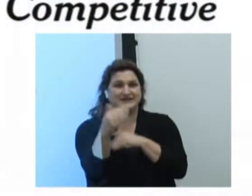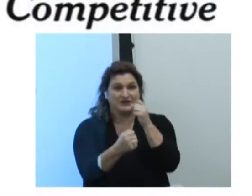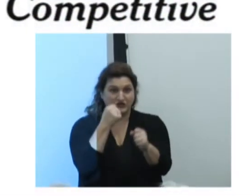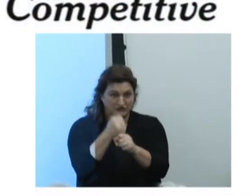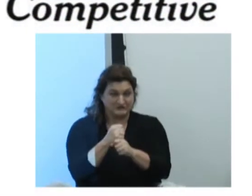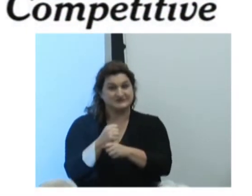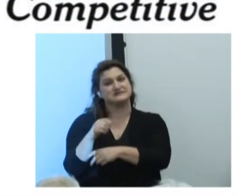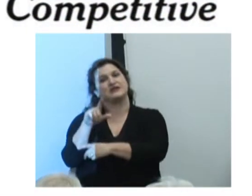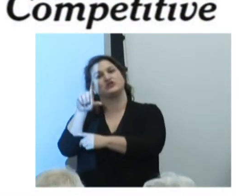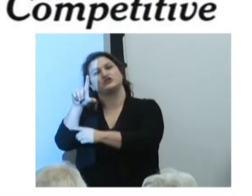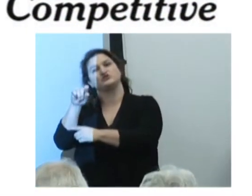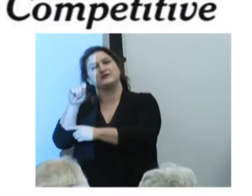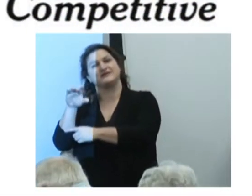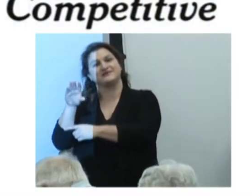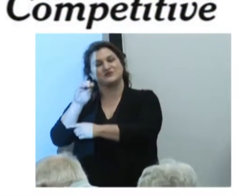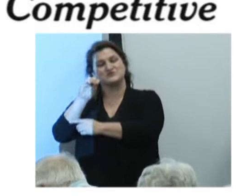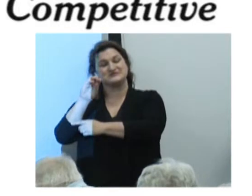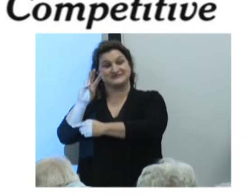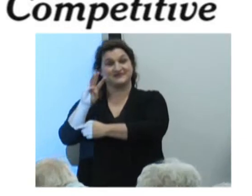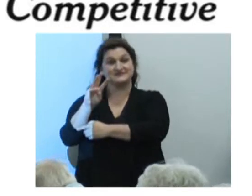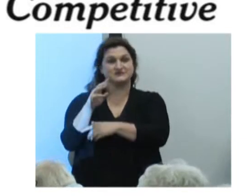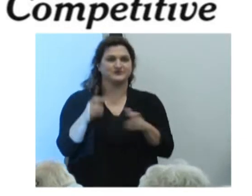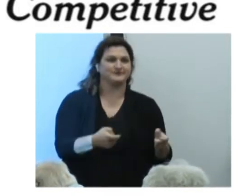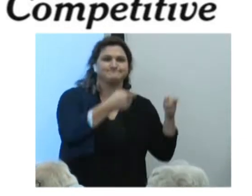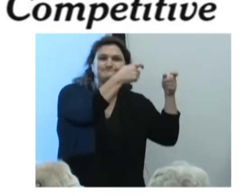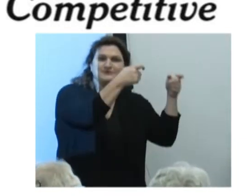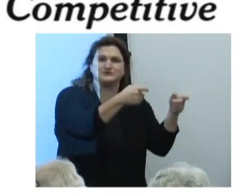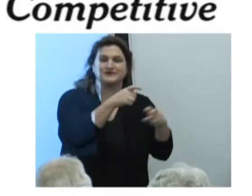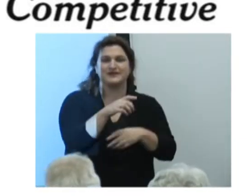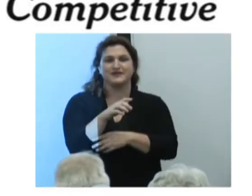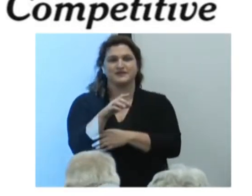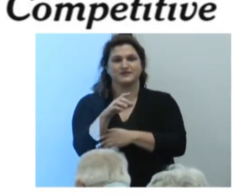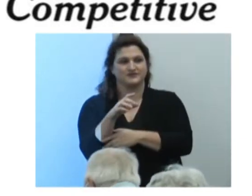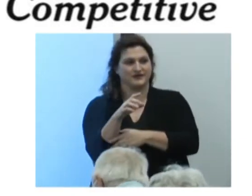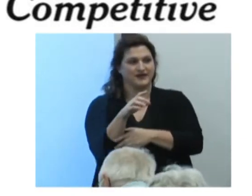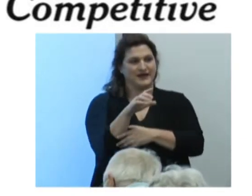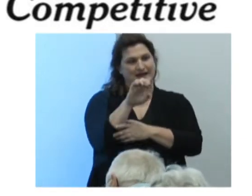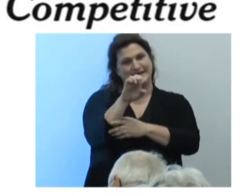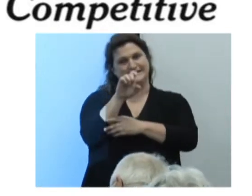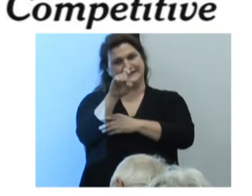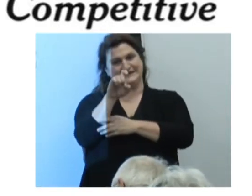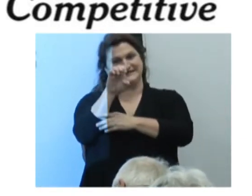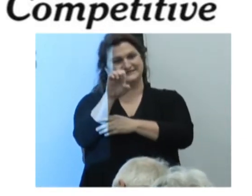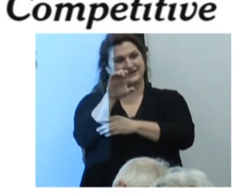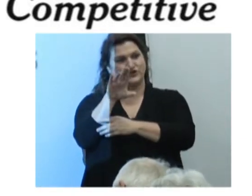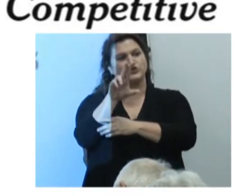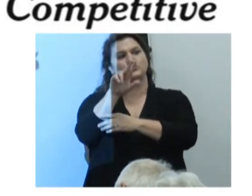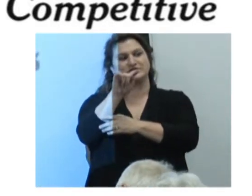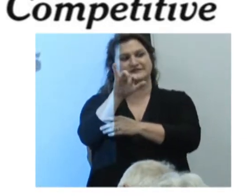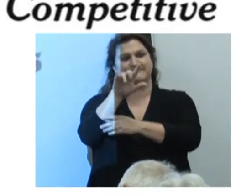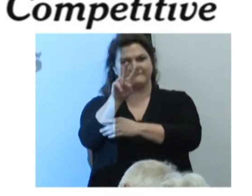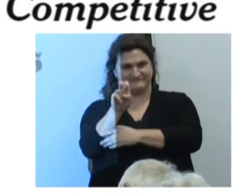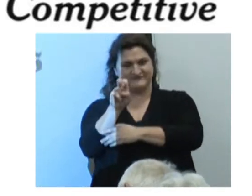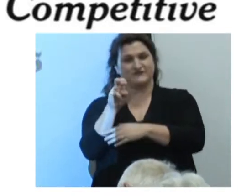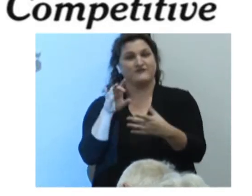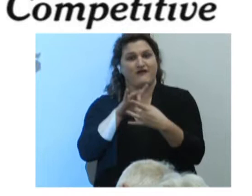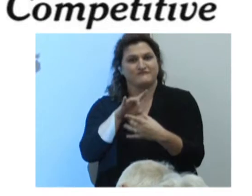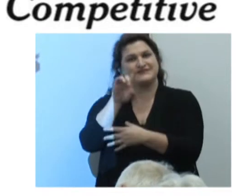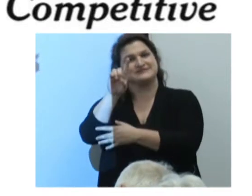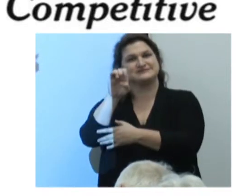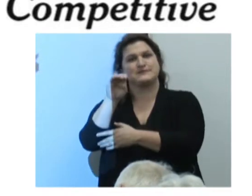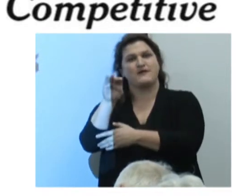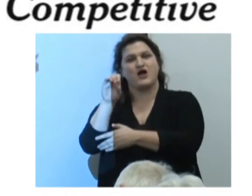of Democracy Award from the Ohio Secretary of State. Catherine's going to provide a description of how the reform